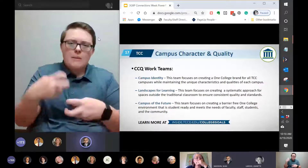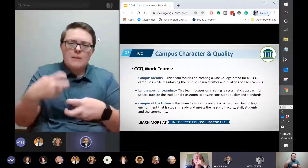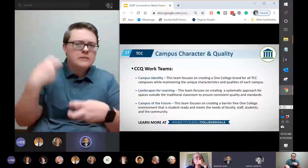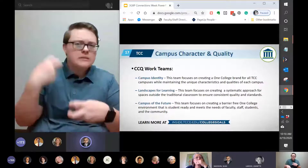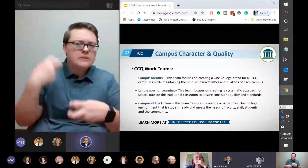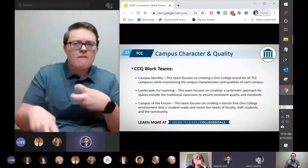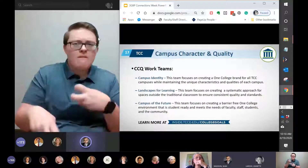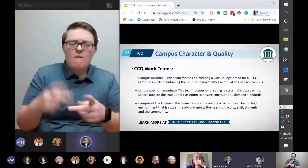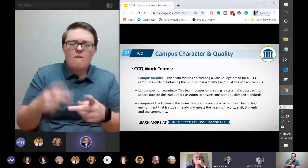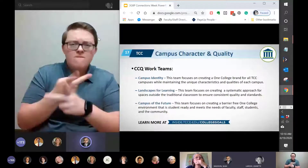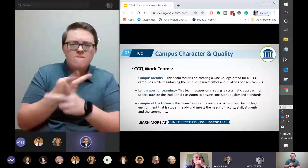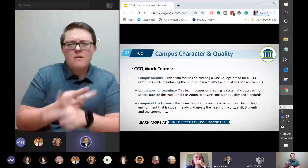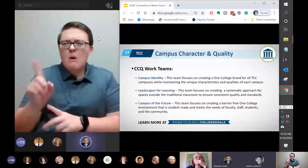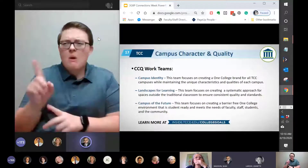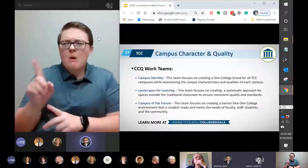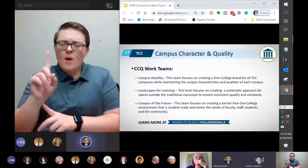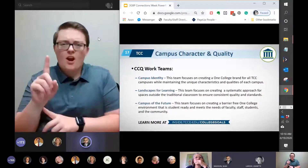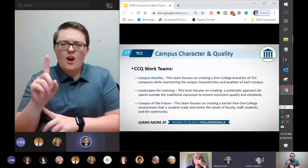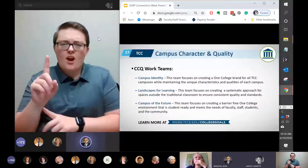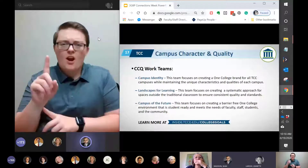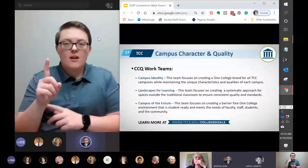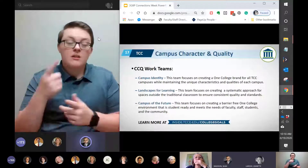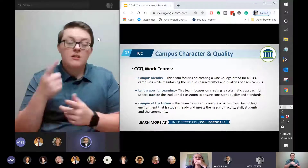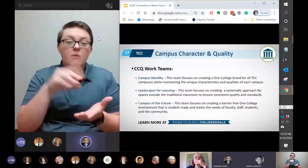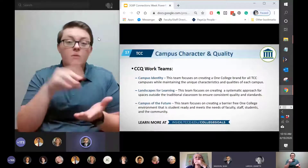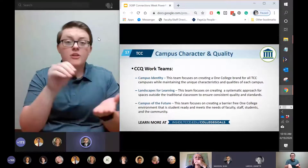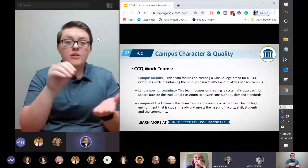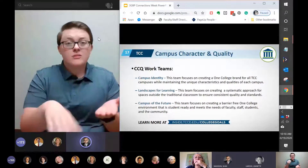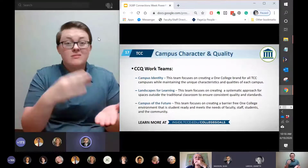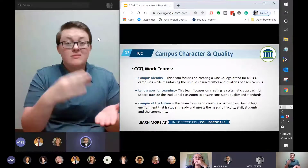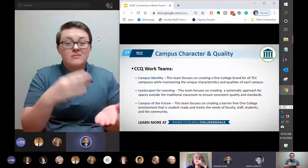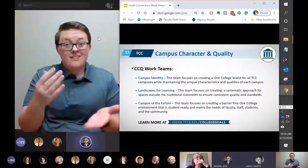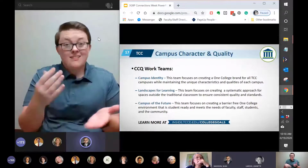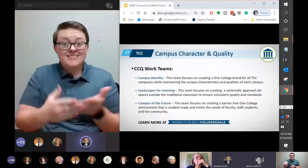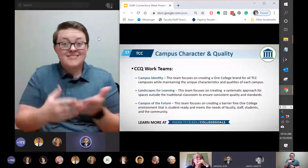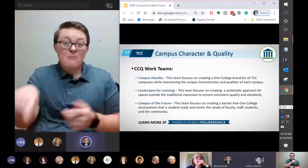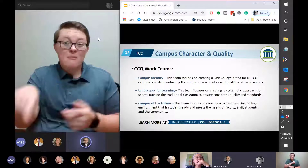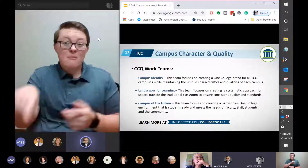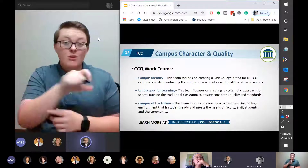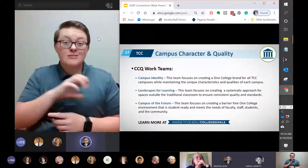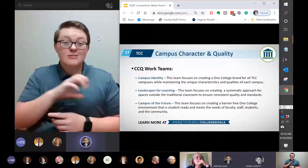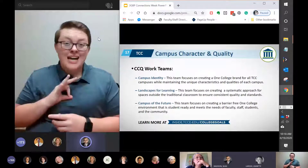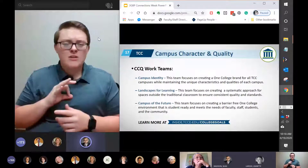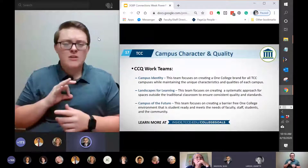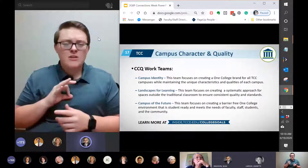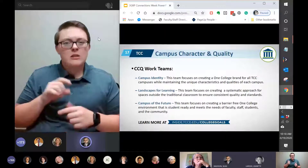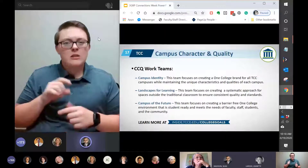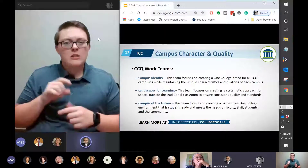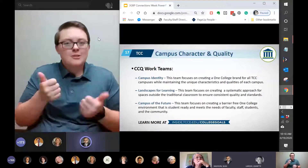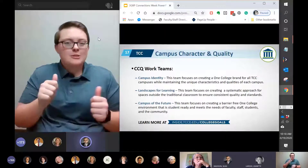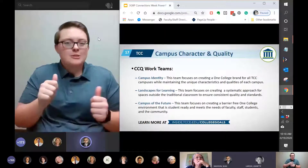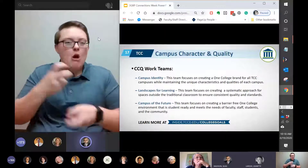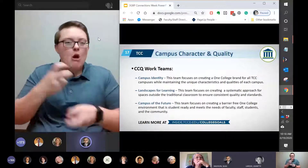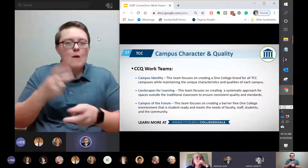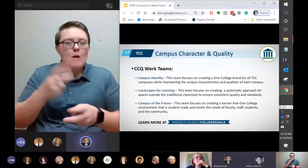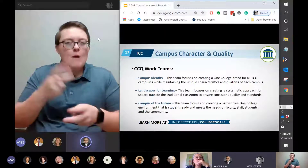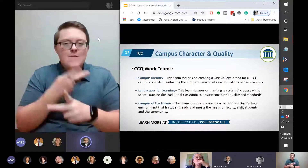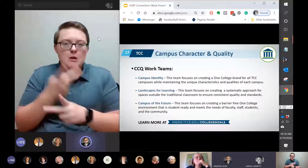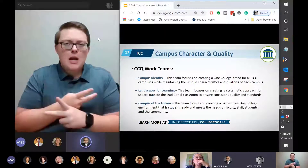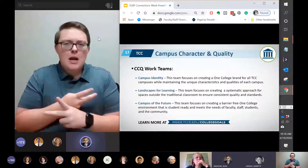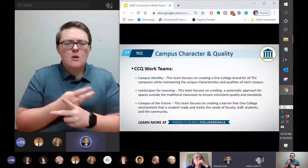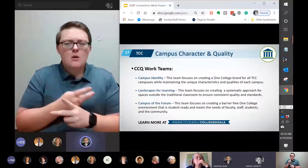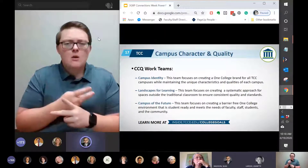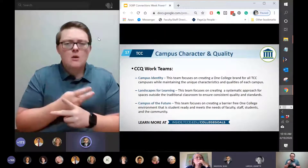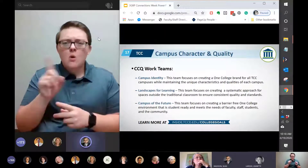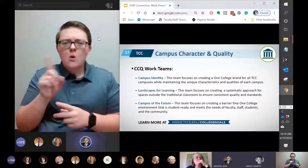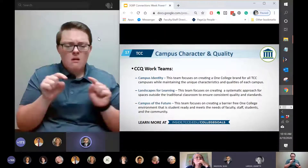floor to floor. I said our students and some of you, quite frankly, to get from point A to point B, me included, because sometimes I forget where West Fork